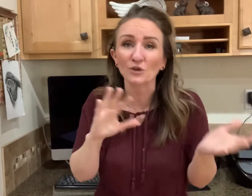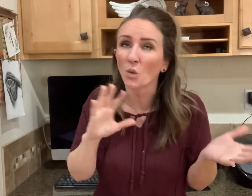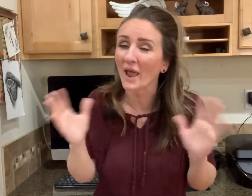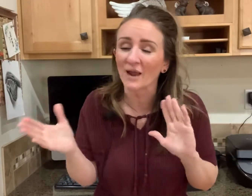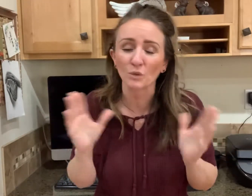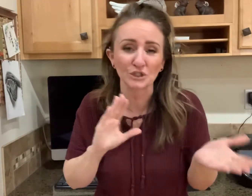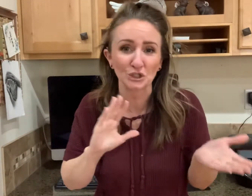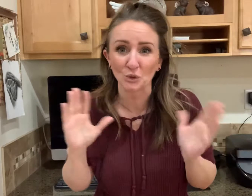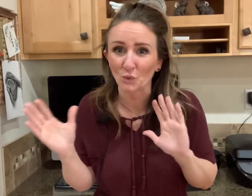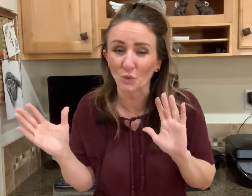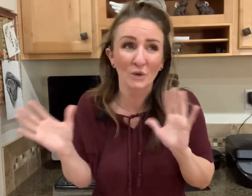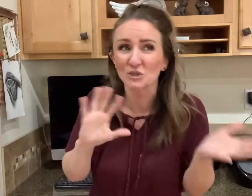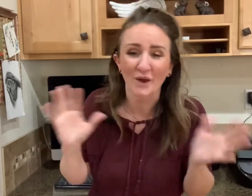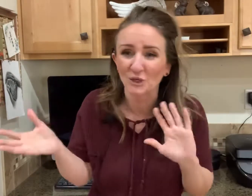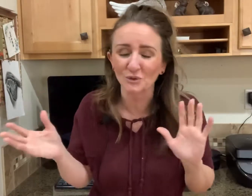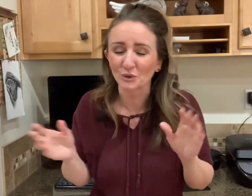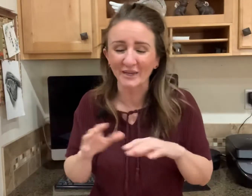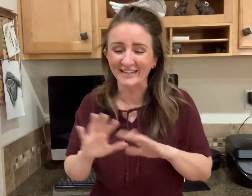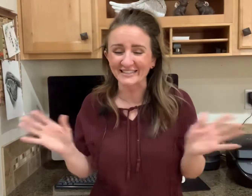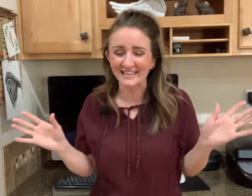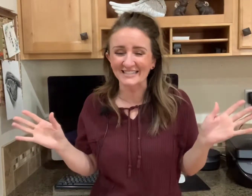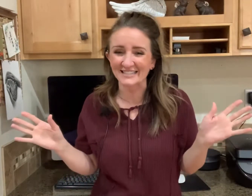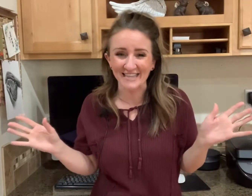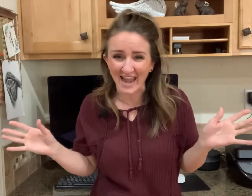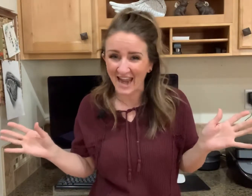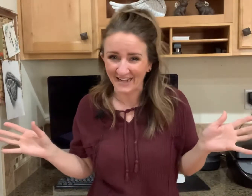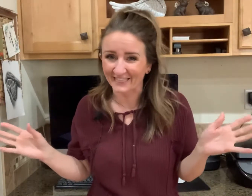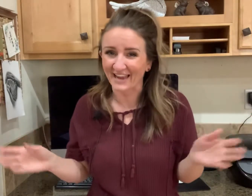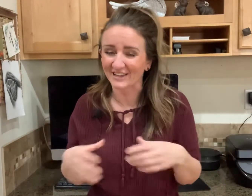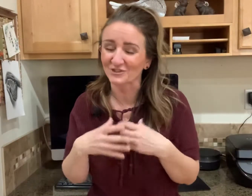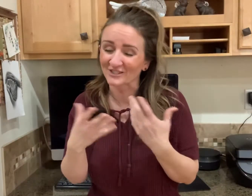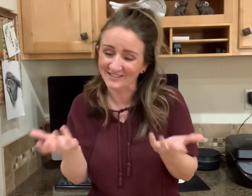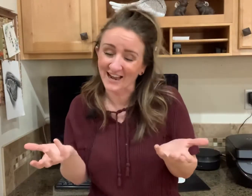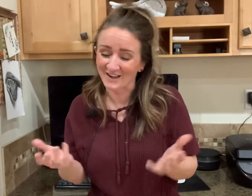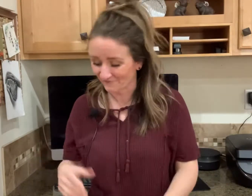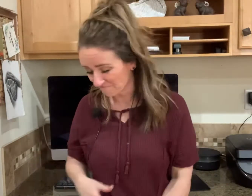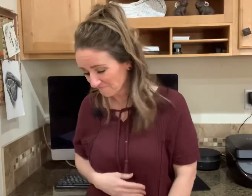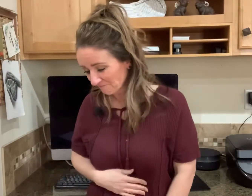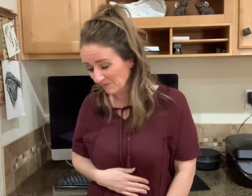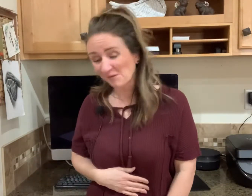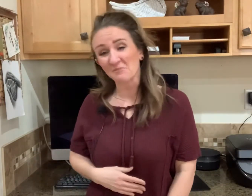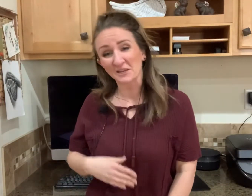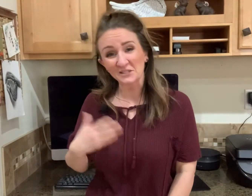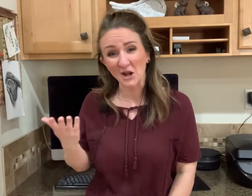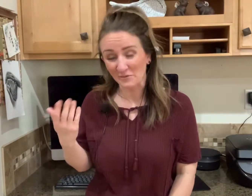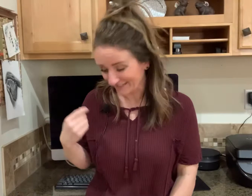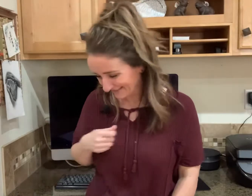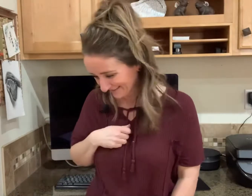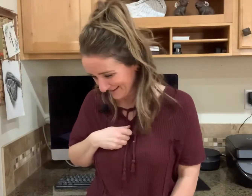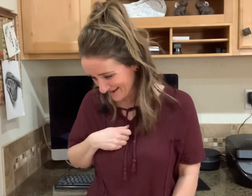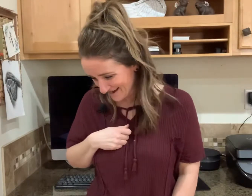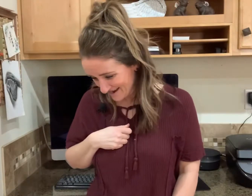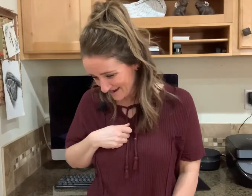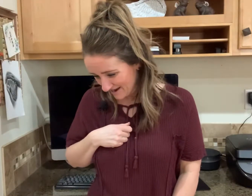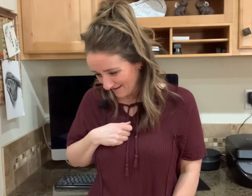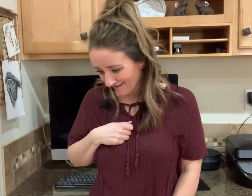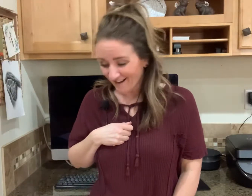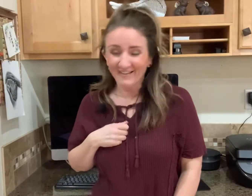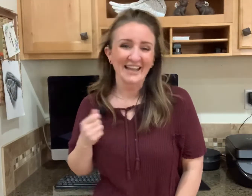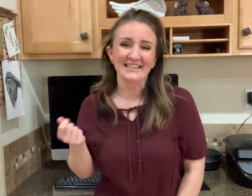way which way you do it. It doesn't say anything. It's just kind of something to notice. Okay, next